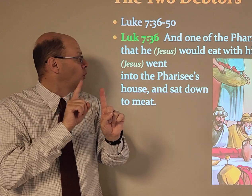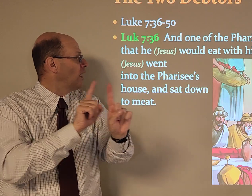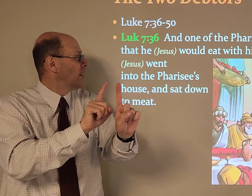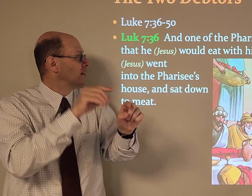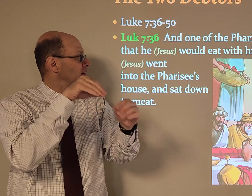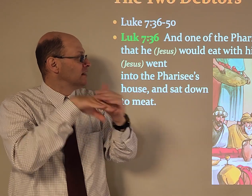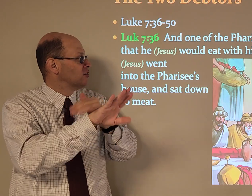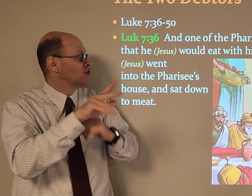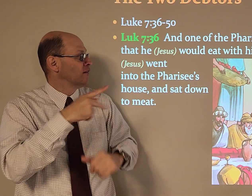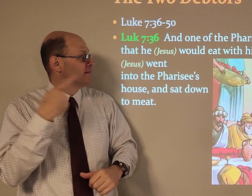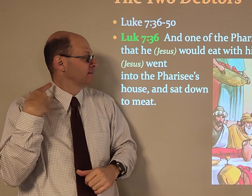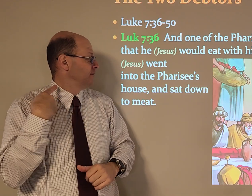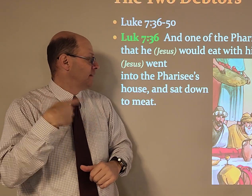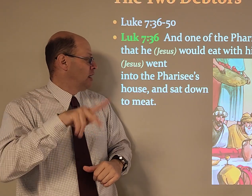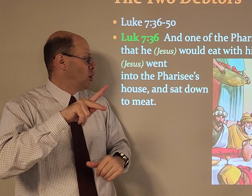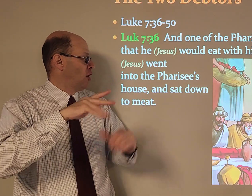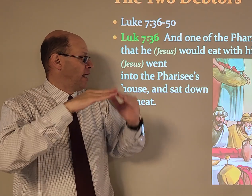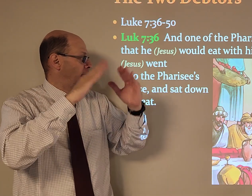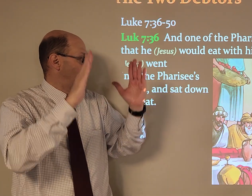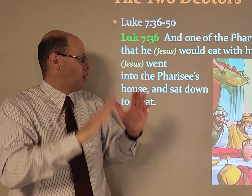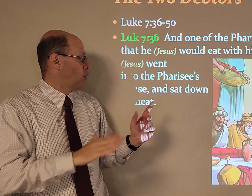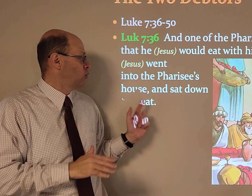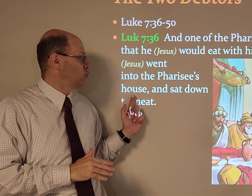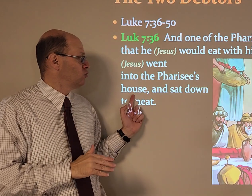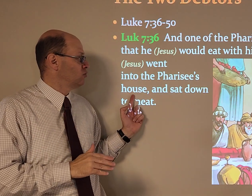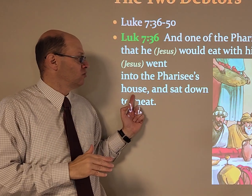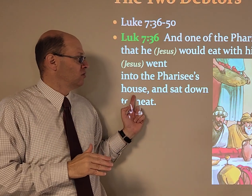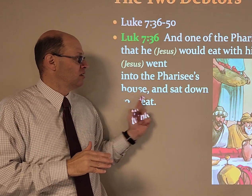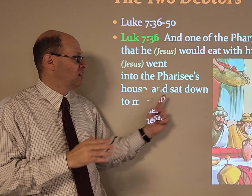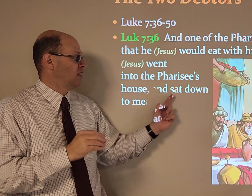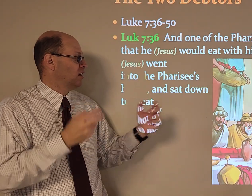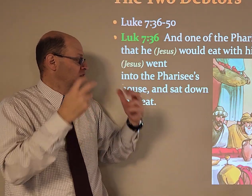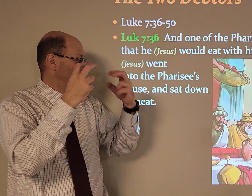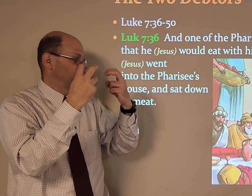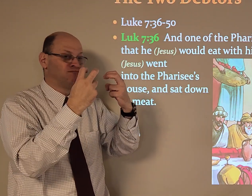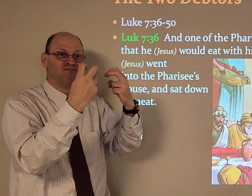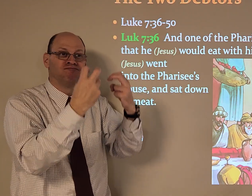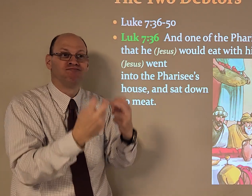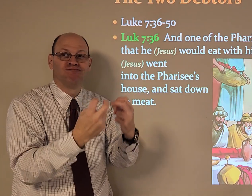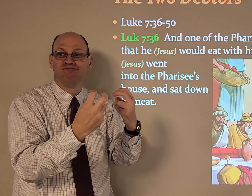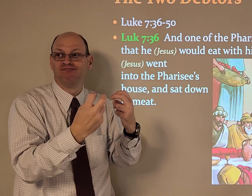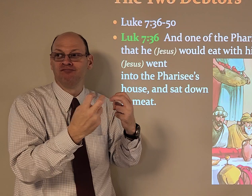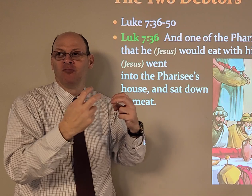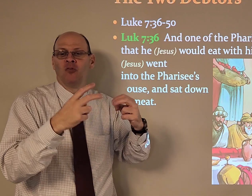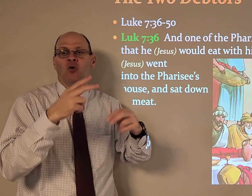And he went into the Pharisee's house and sat down to meat. So the Pharisee,